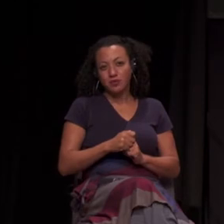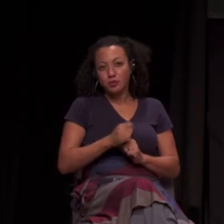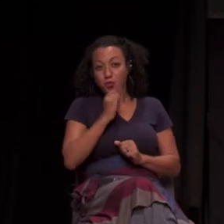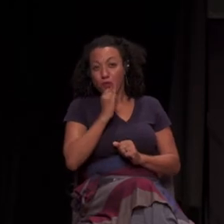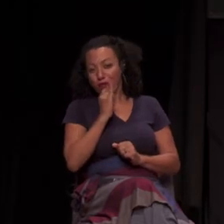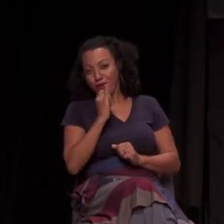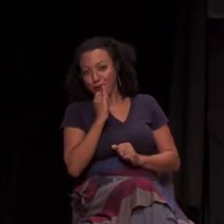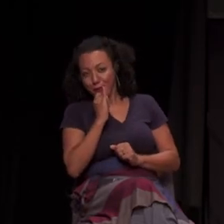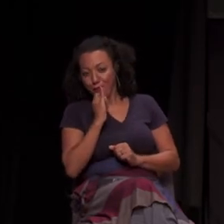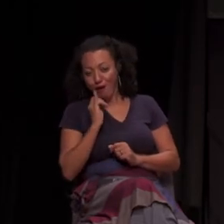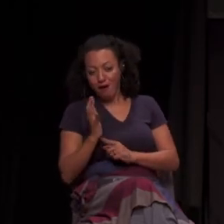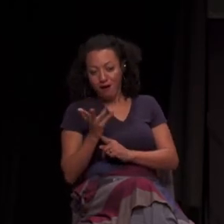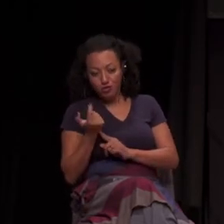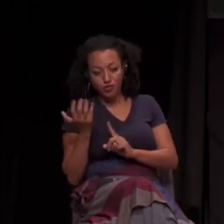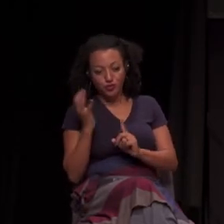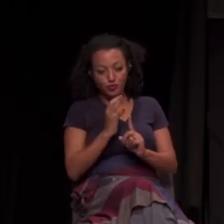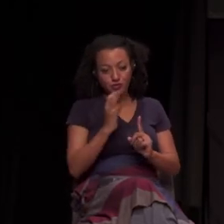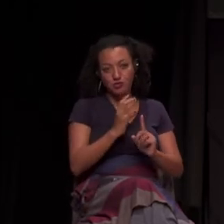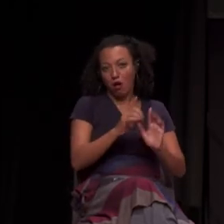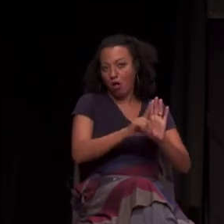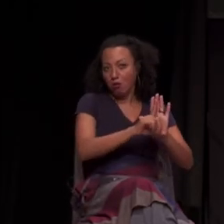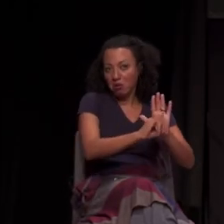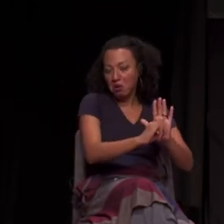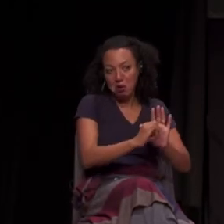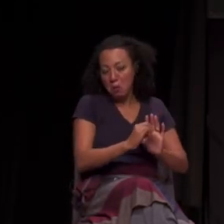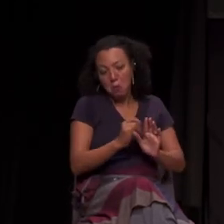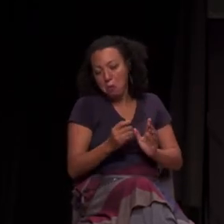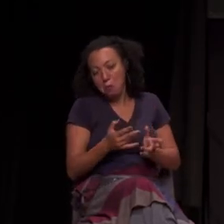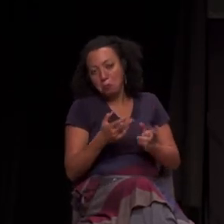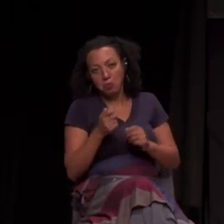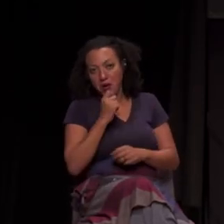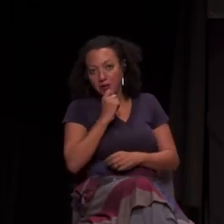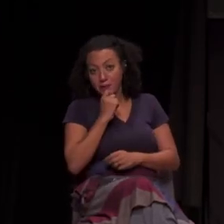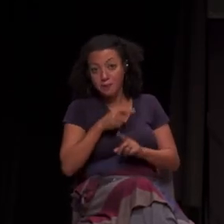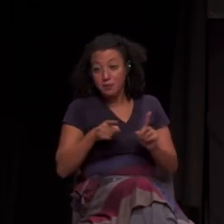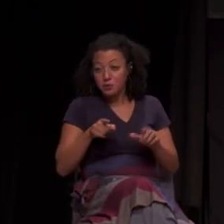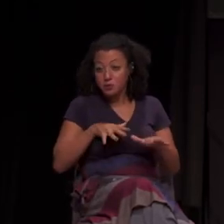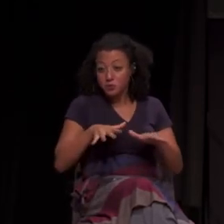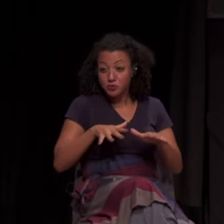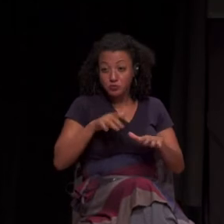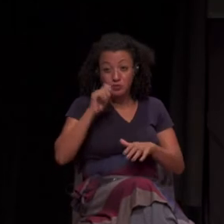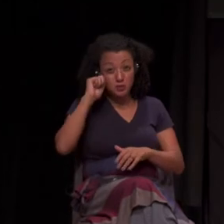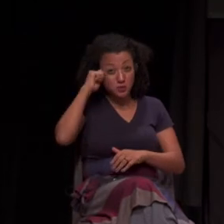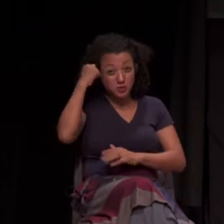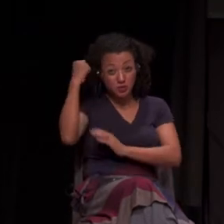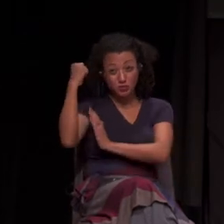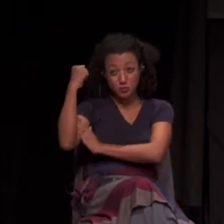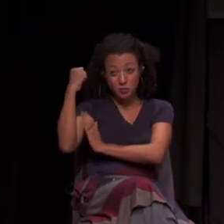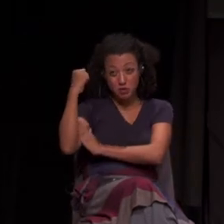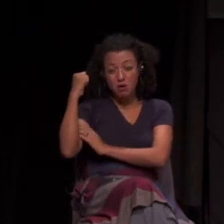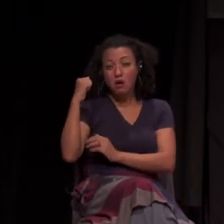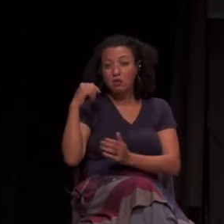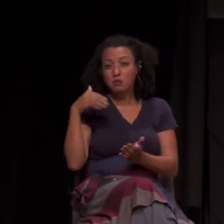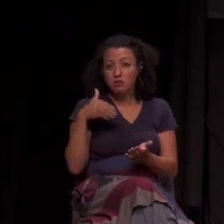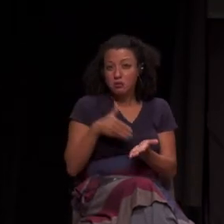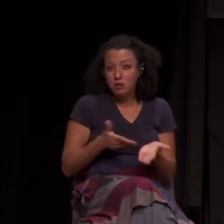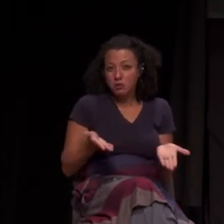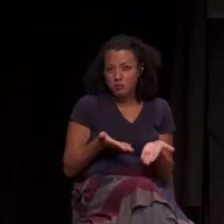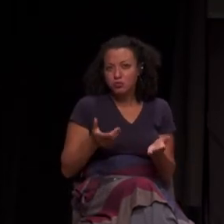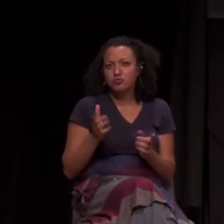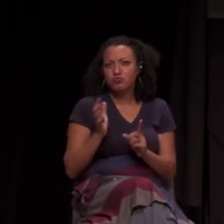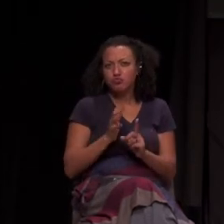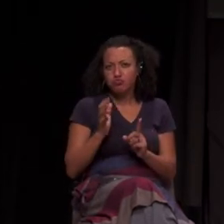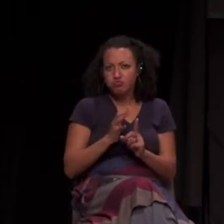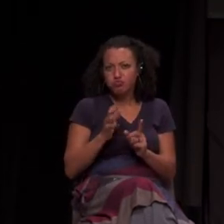that the black feminist movement has been increasingly influential, definitely on a